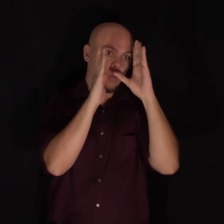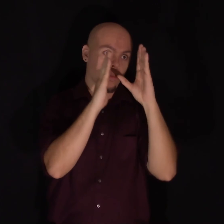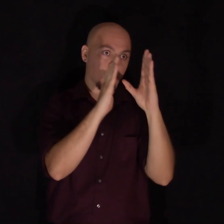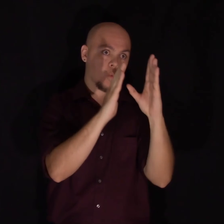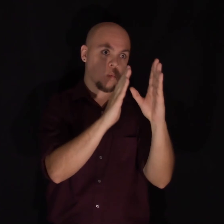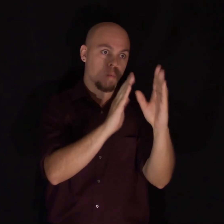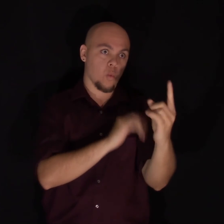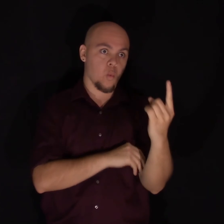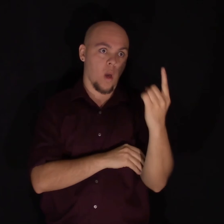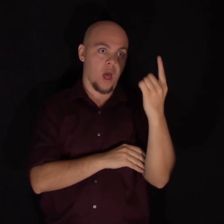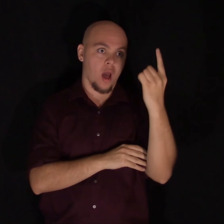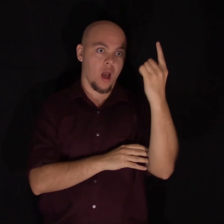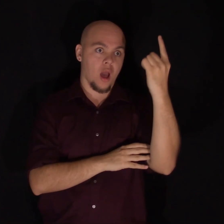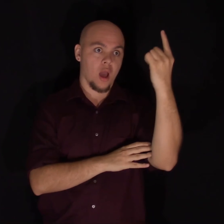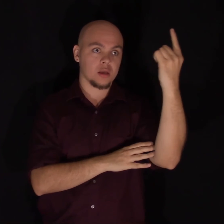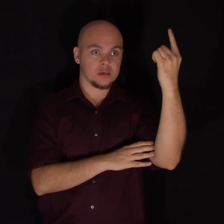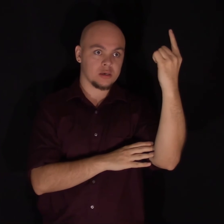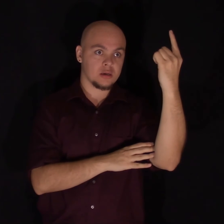the one.